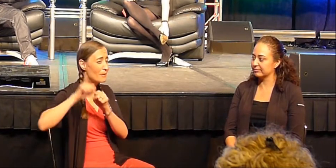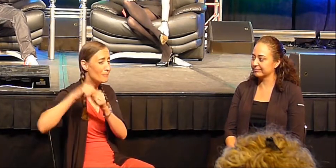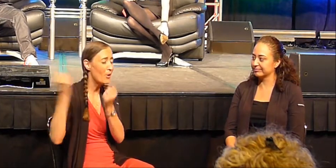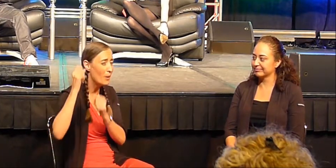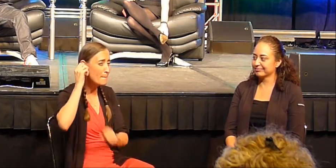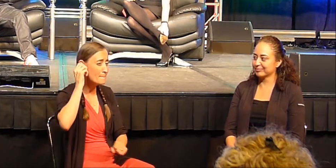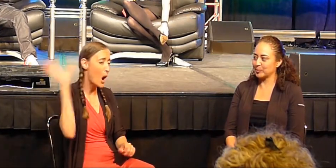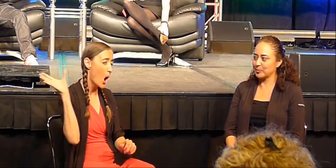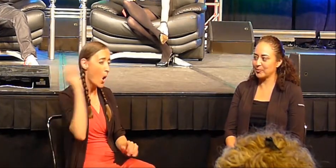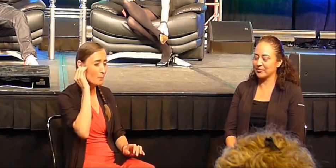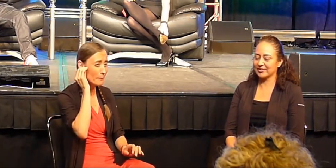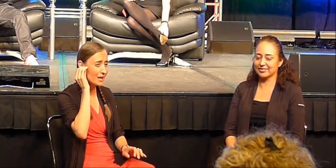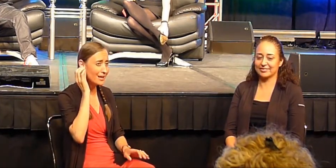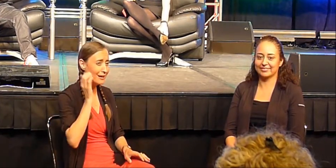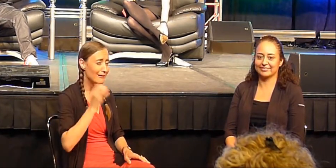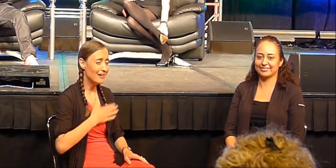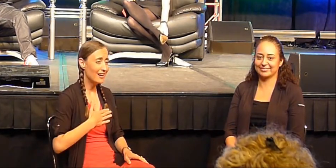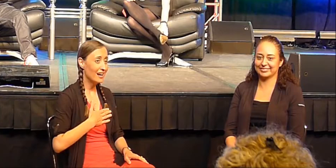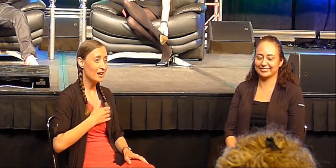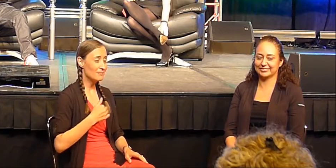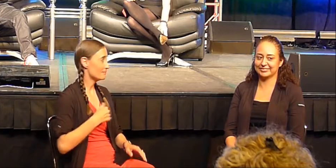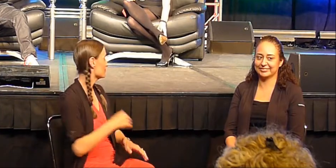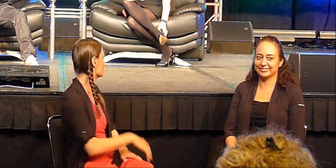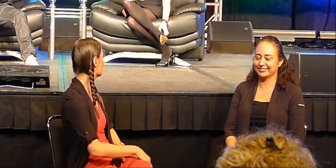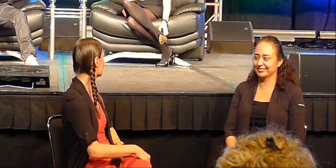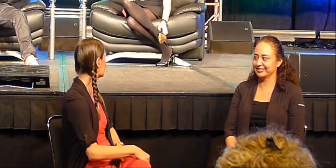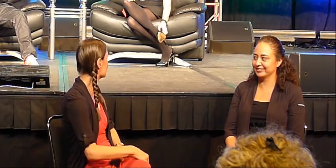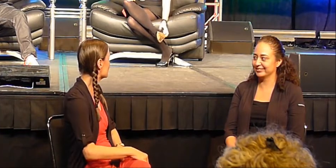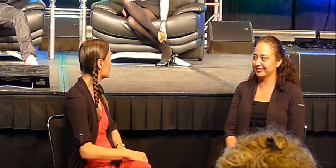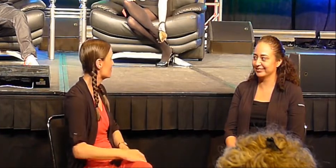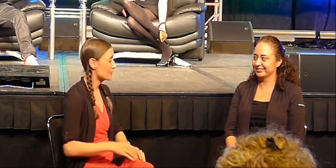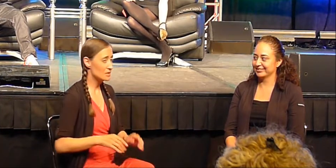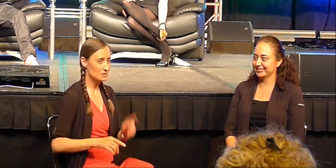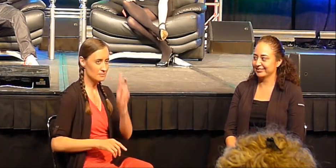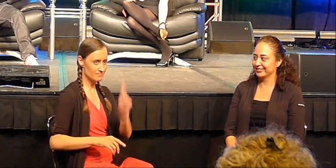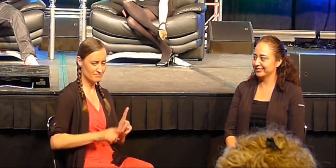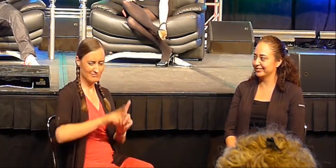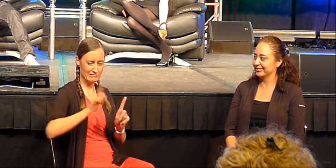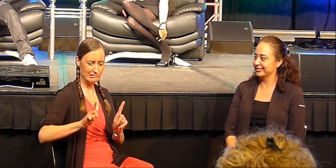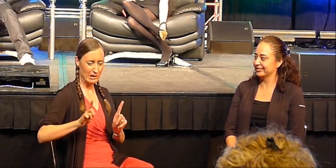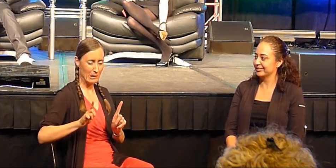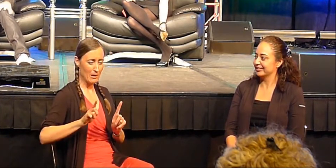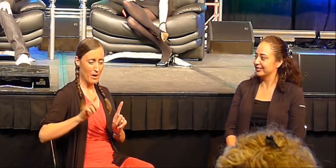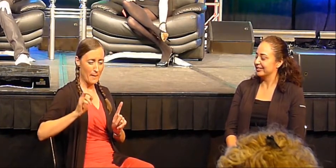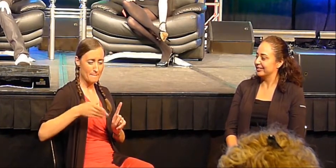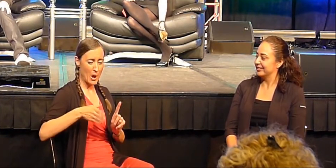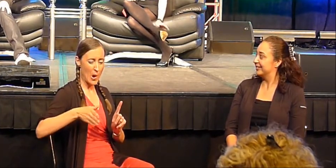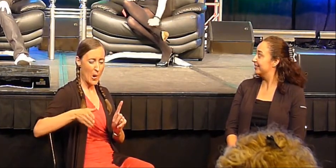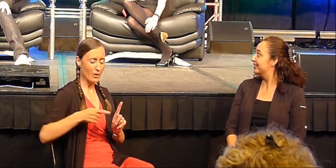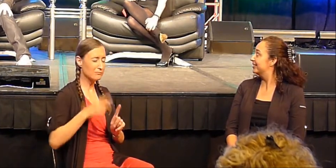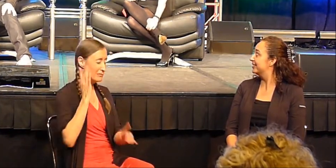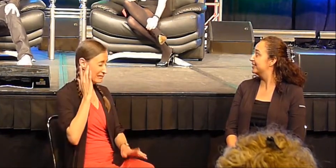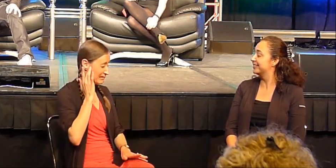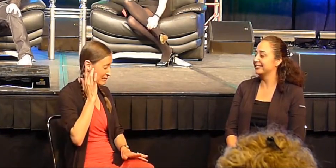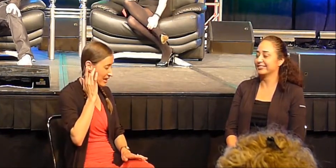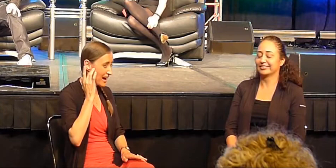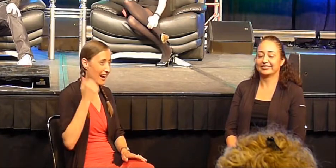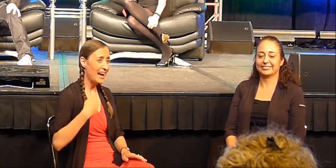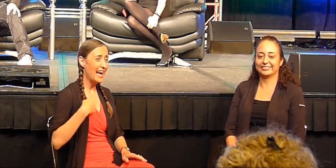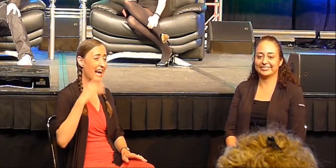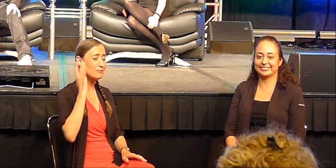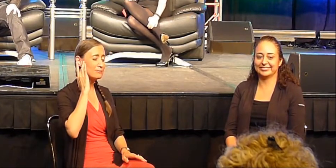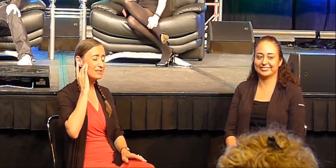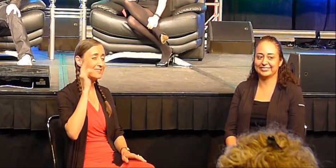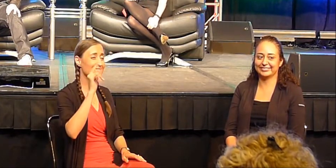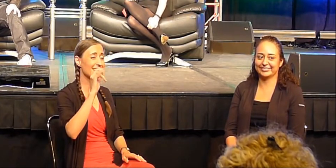Because I was this side of him, and this ear was ringing for quite some time. I thought I had tinnitus. It